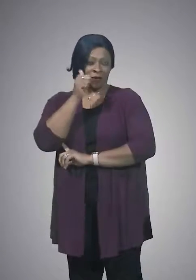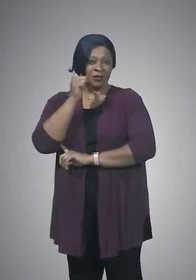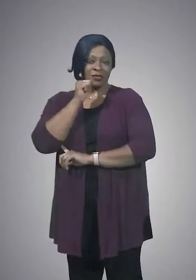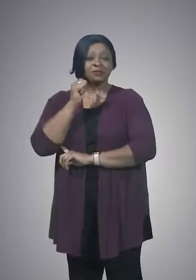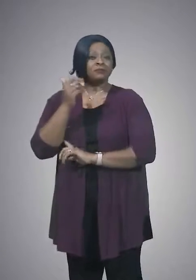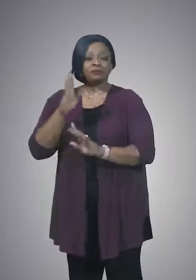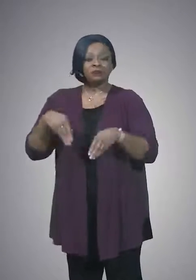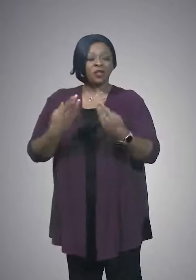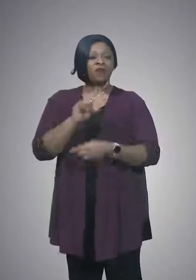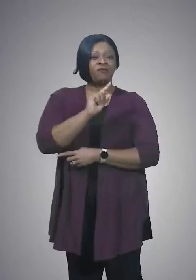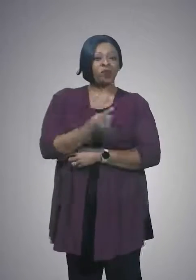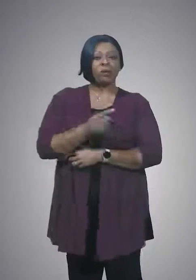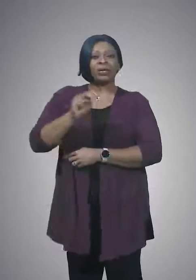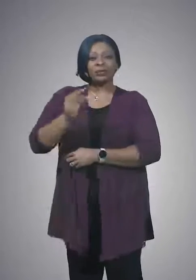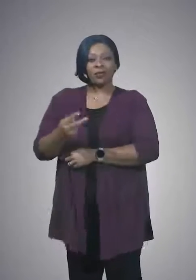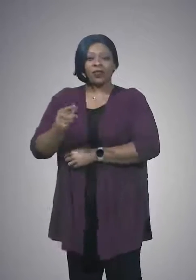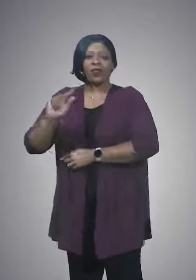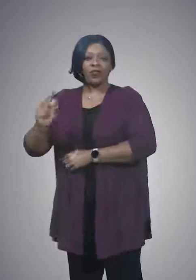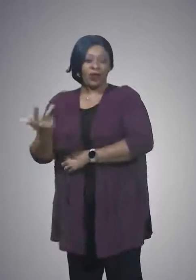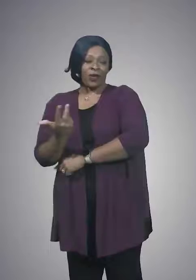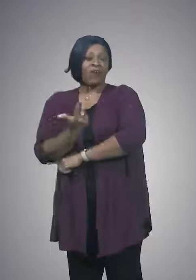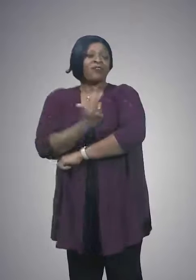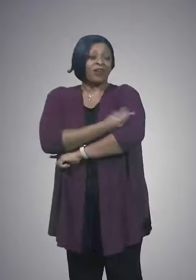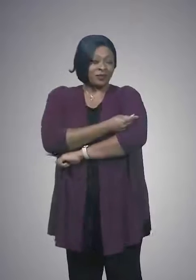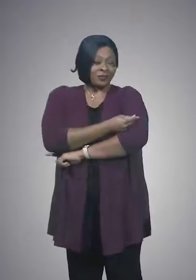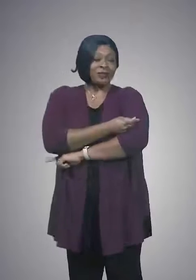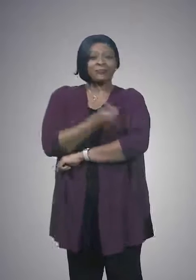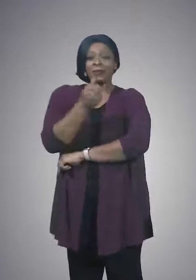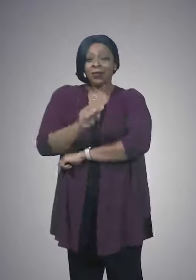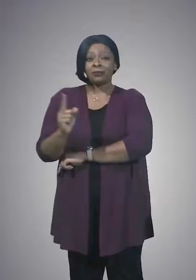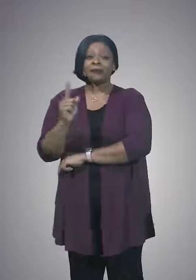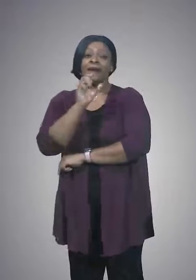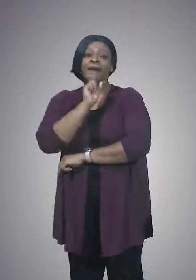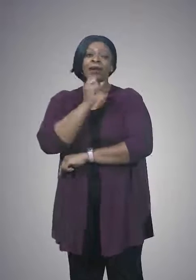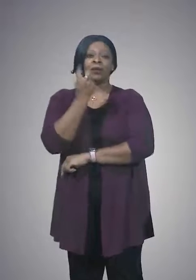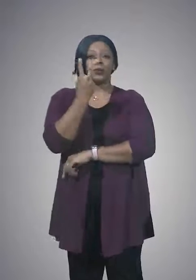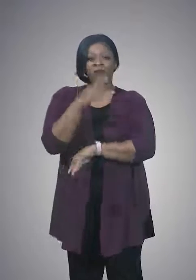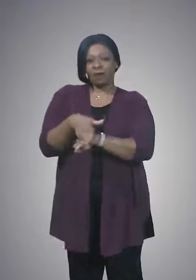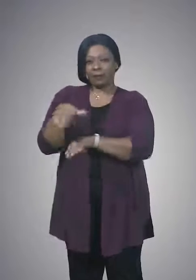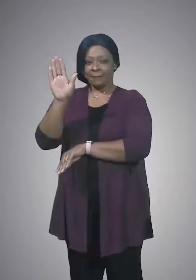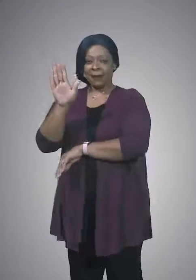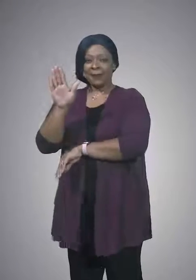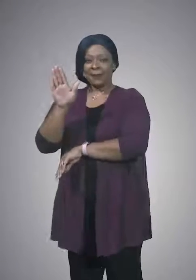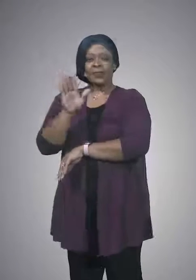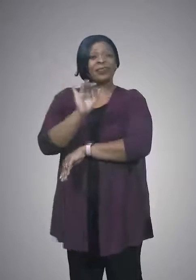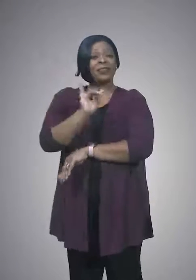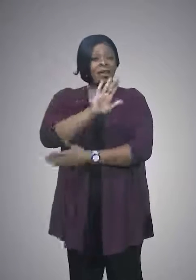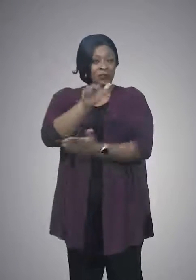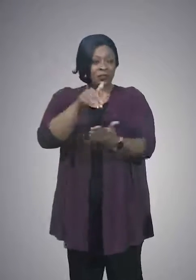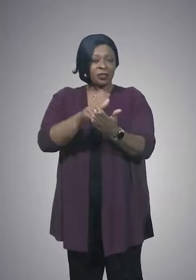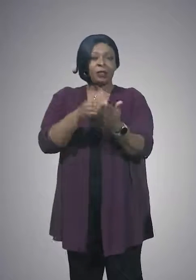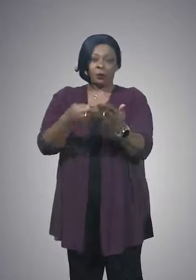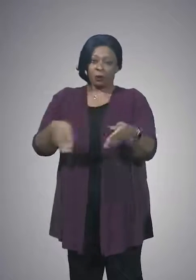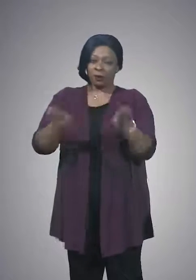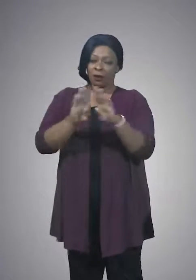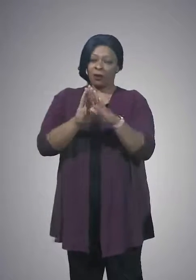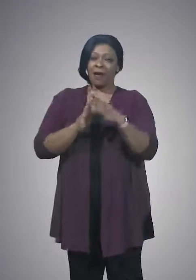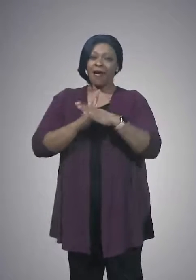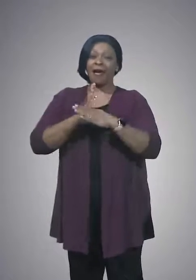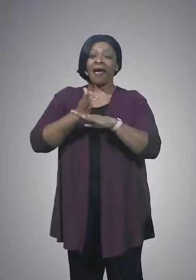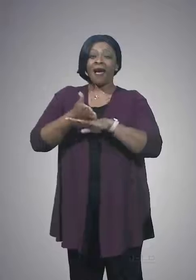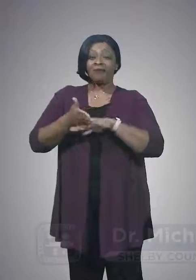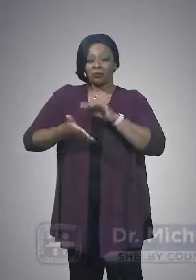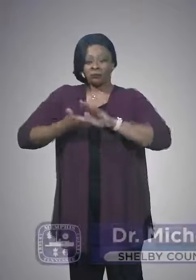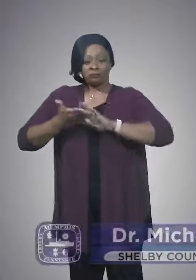providing first, second, and third doses to anyone 12 or over. That site will close after